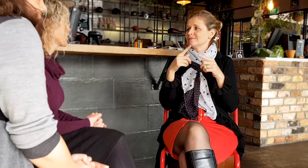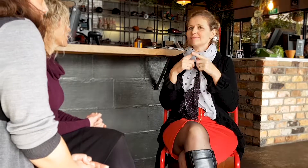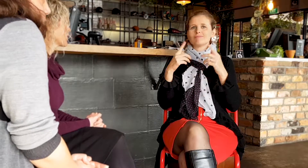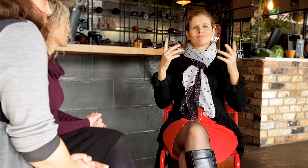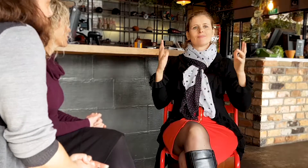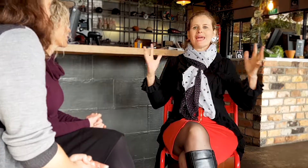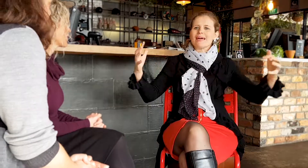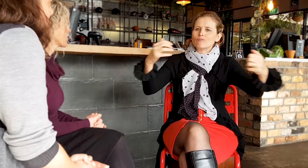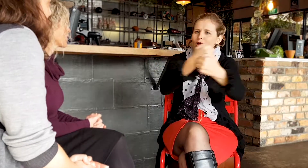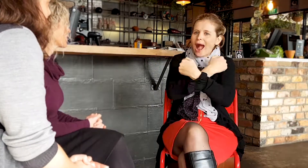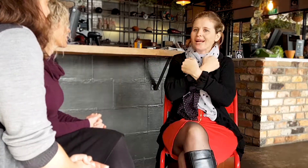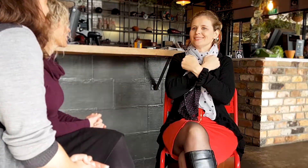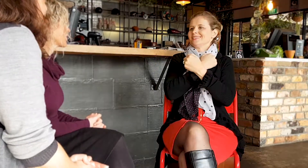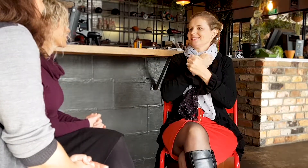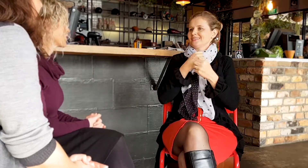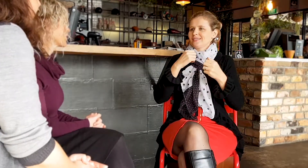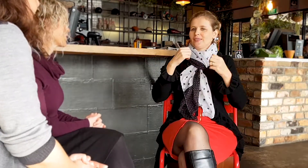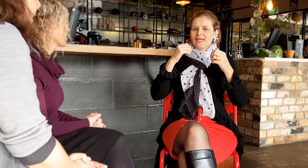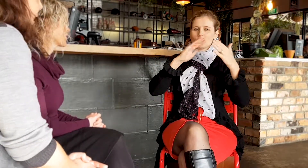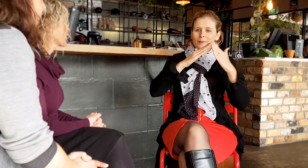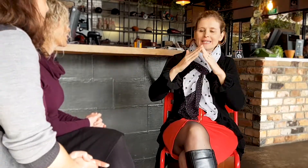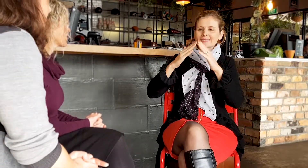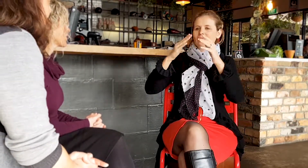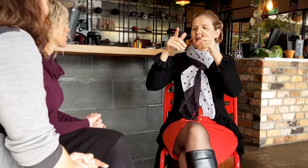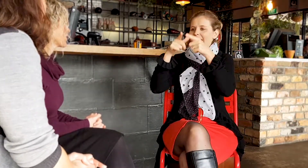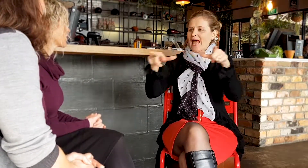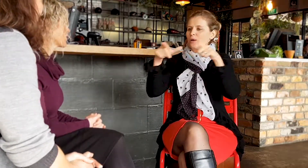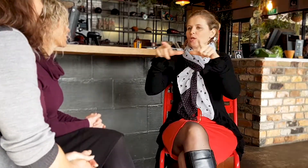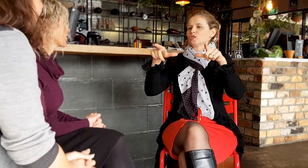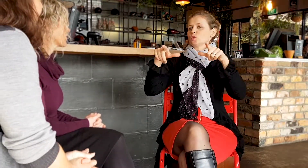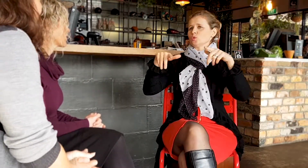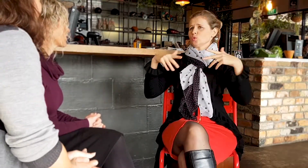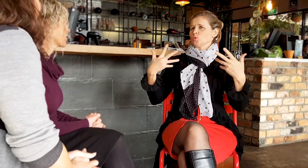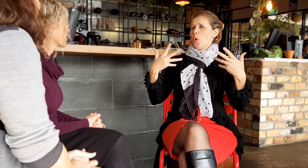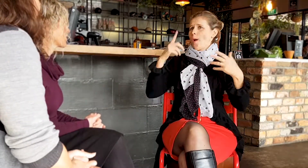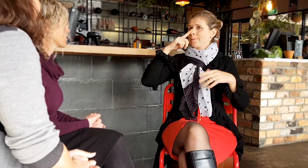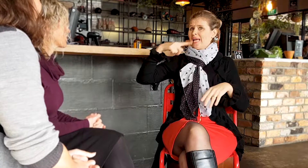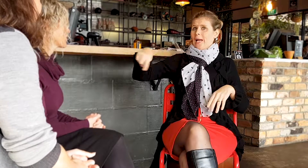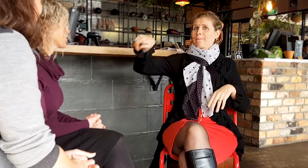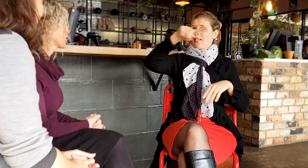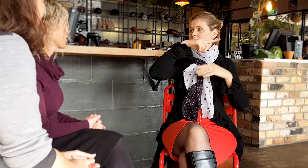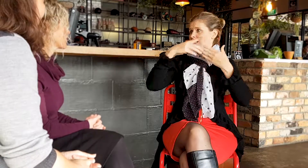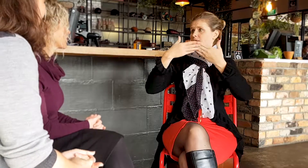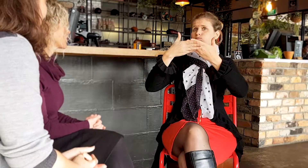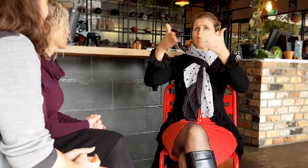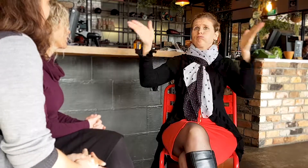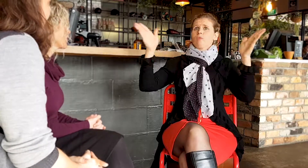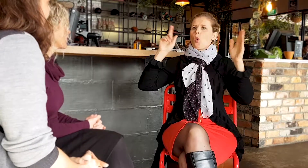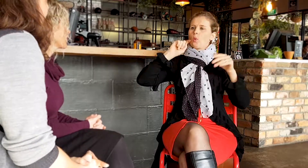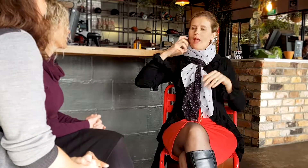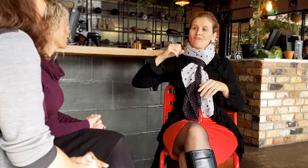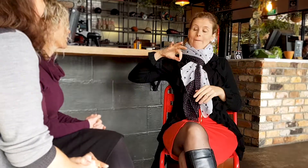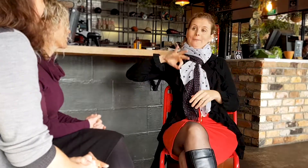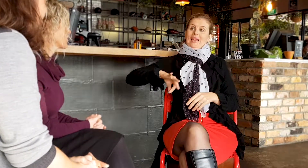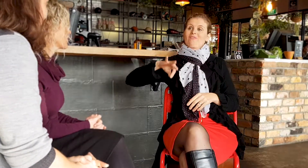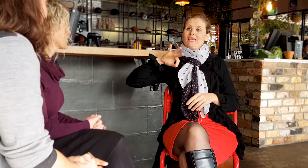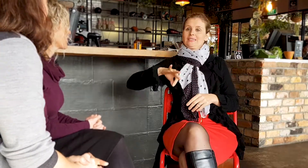a beautiful language, and it's a language to be embraced by our community, by all of our